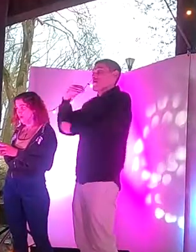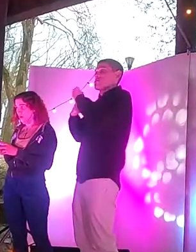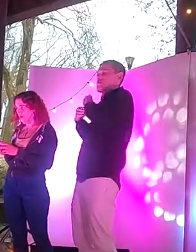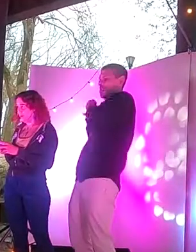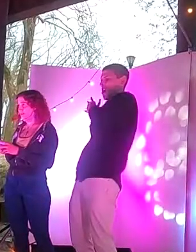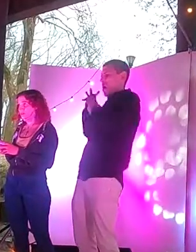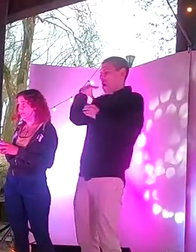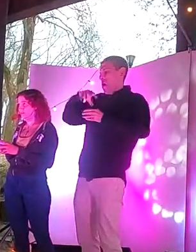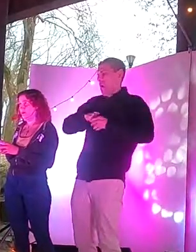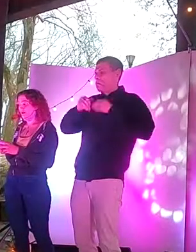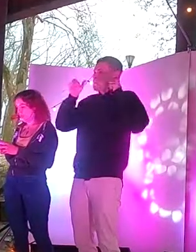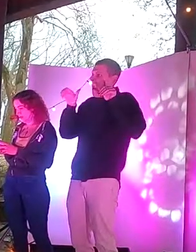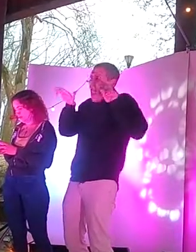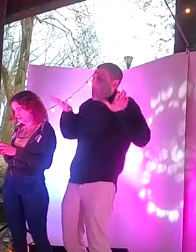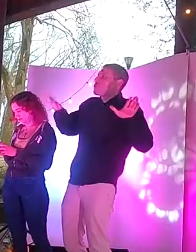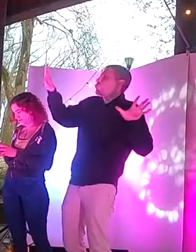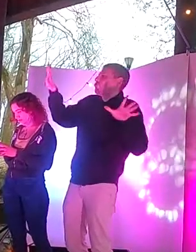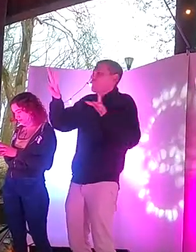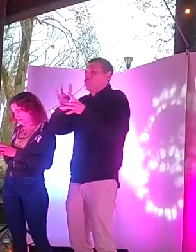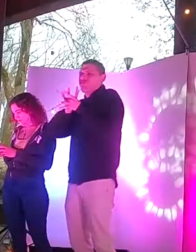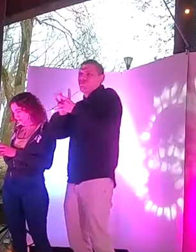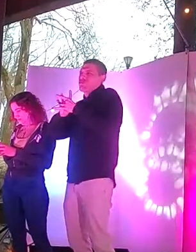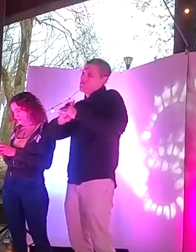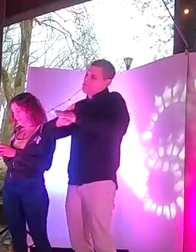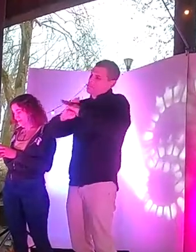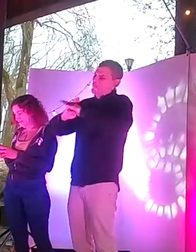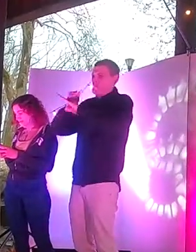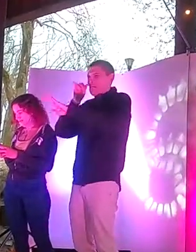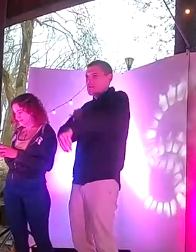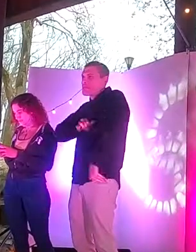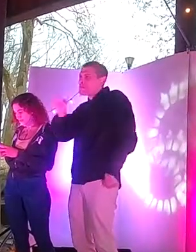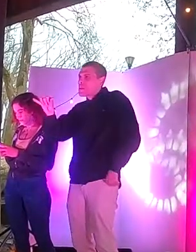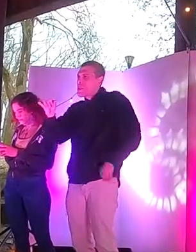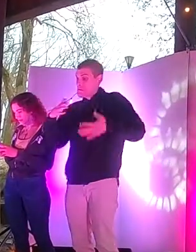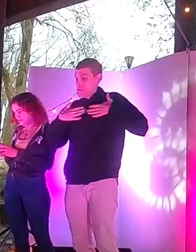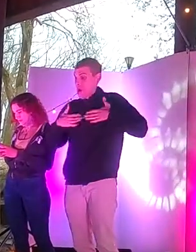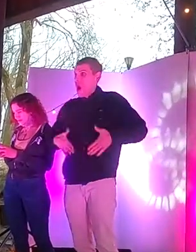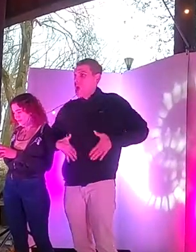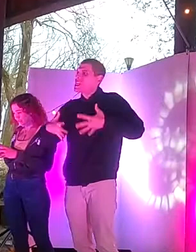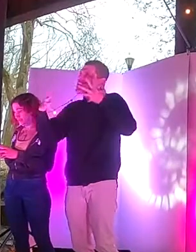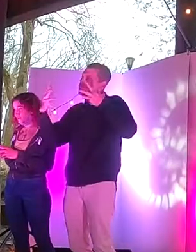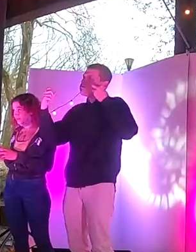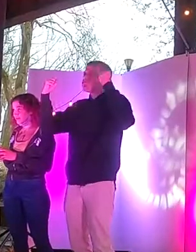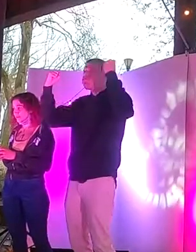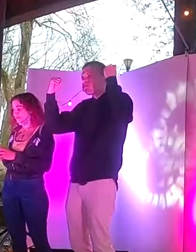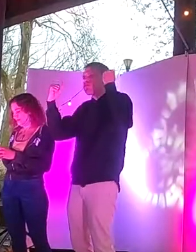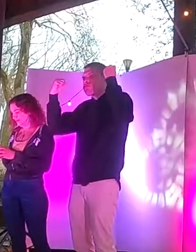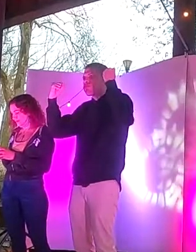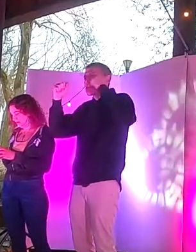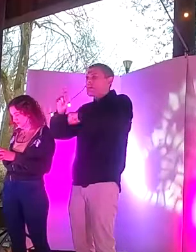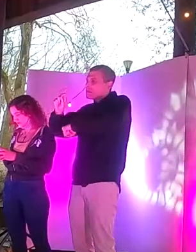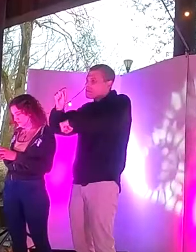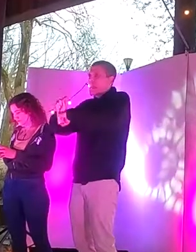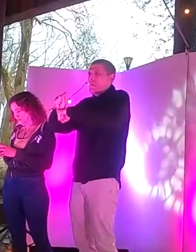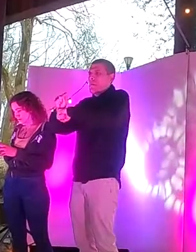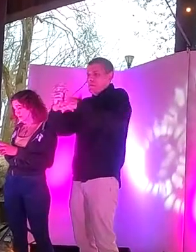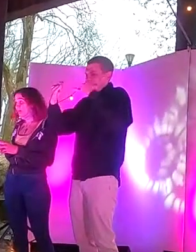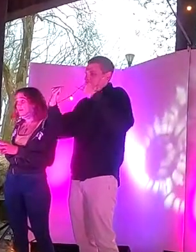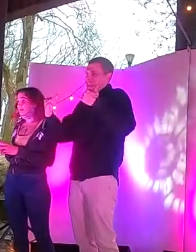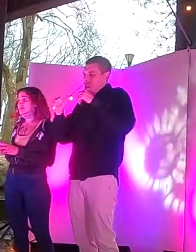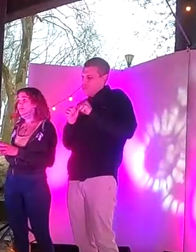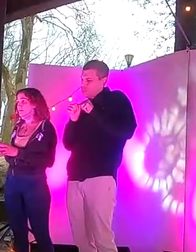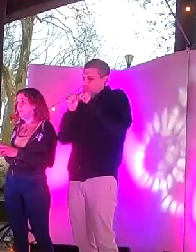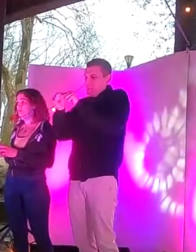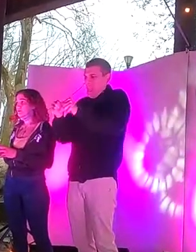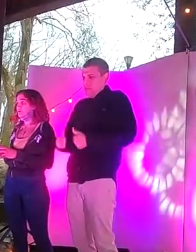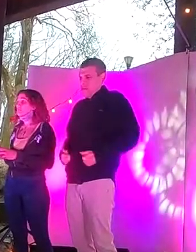angels always answering my cries. My body is a temple, for it has given and sustained life. My